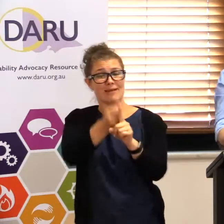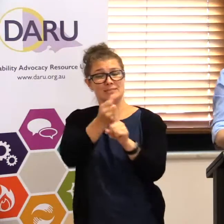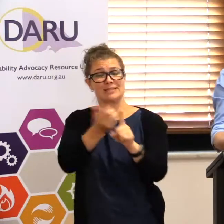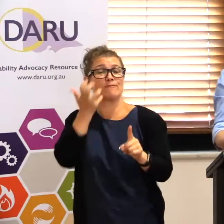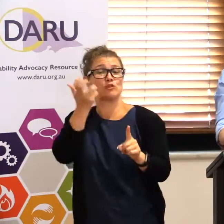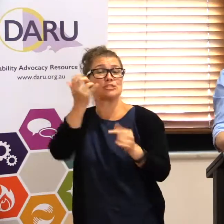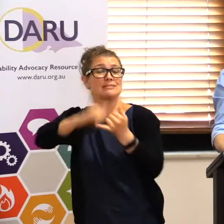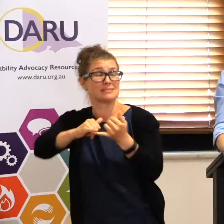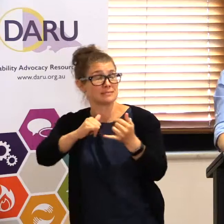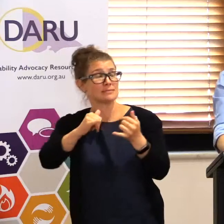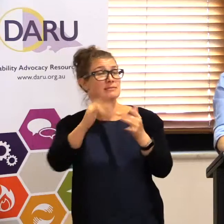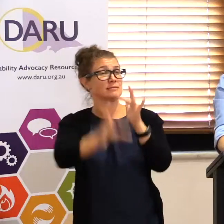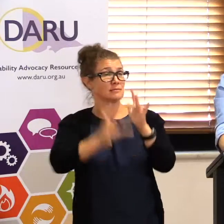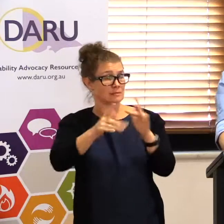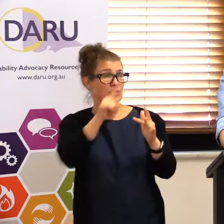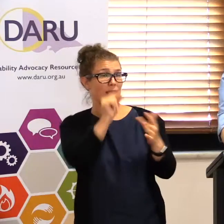can get information on the grants.